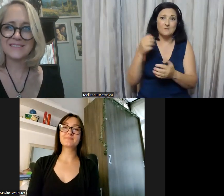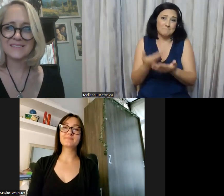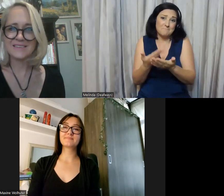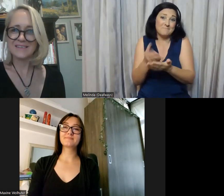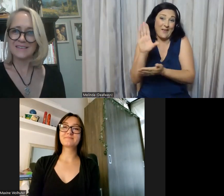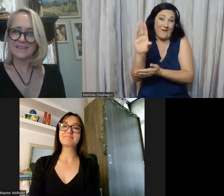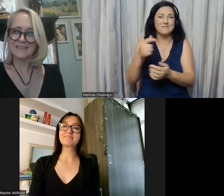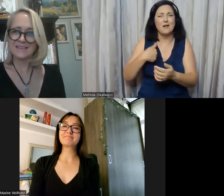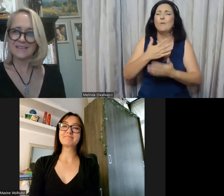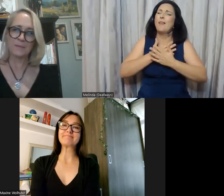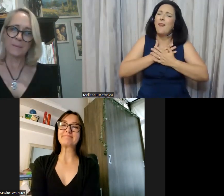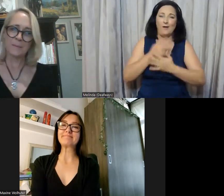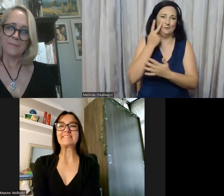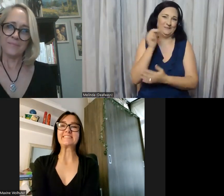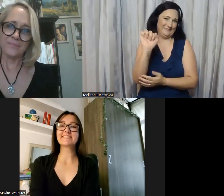it.